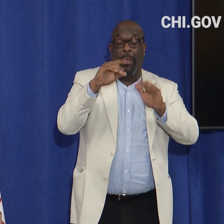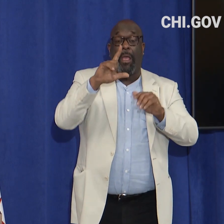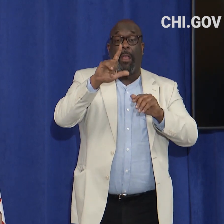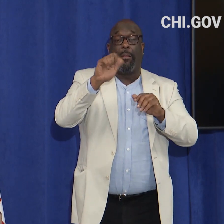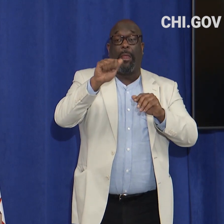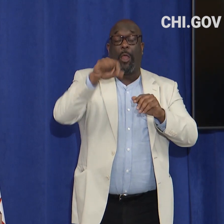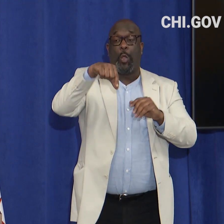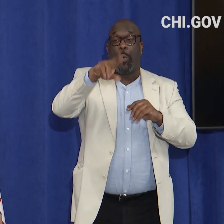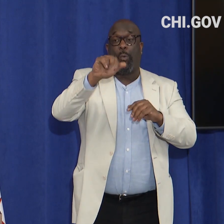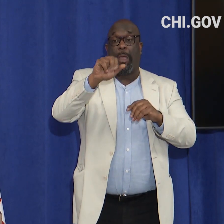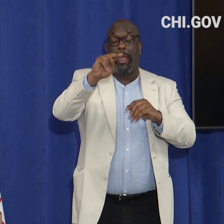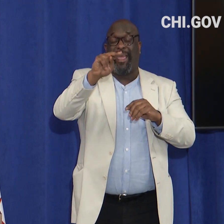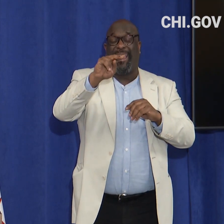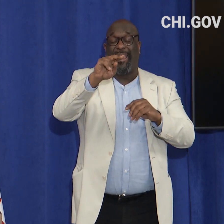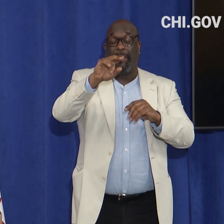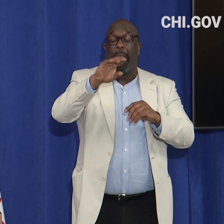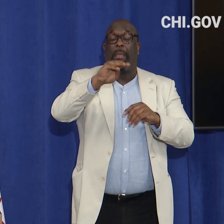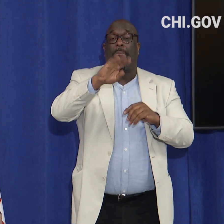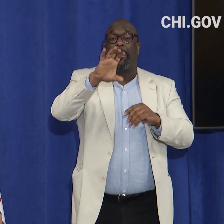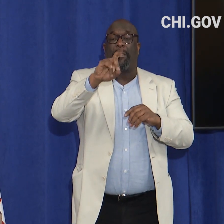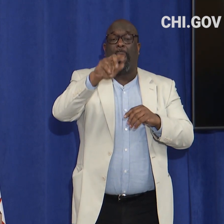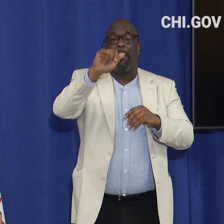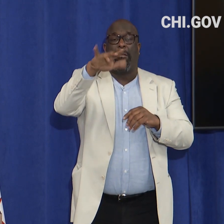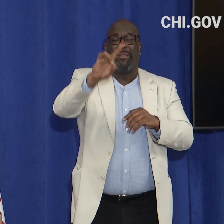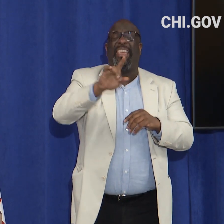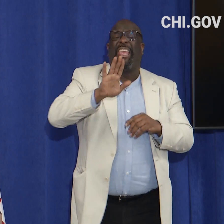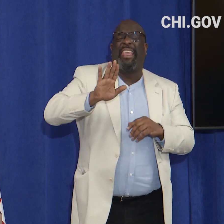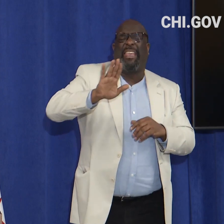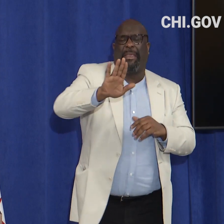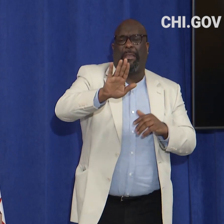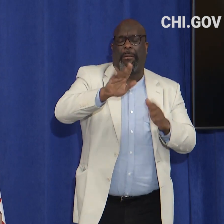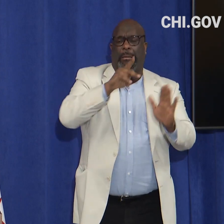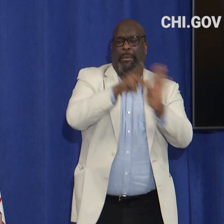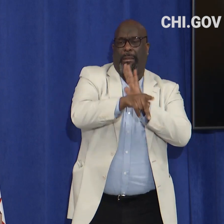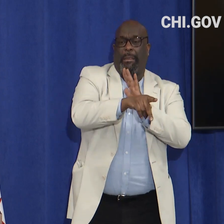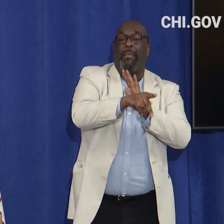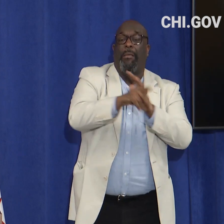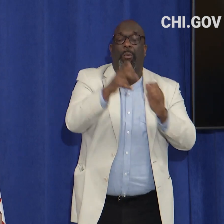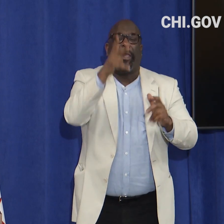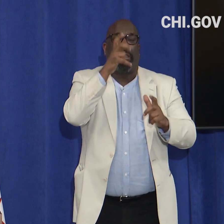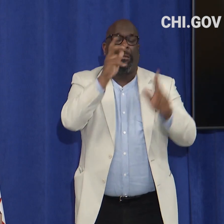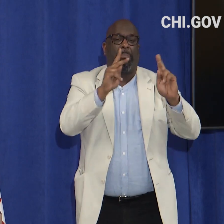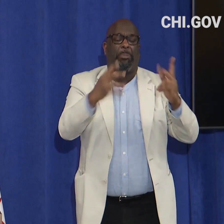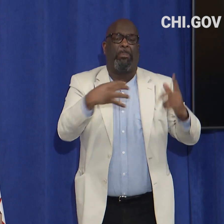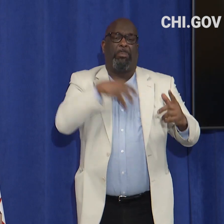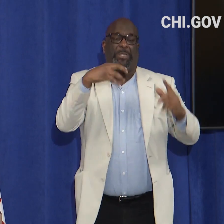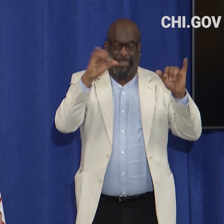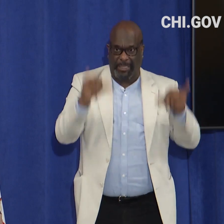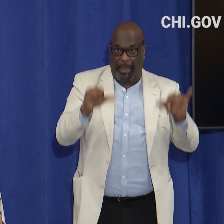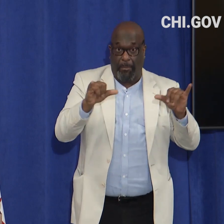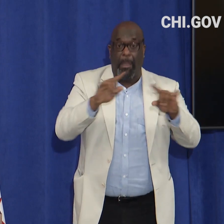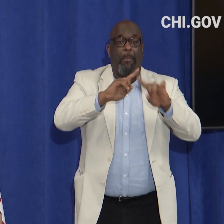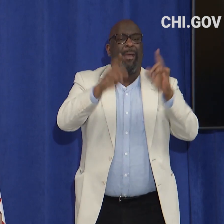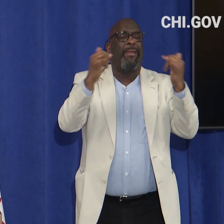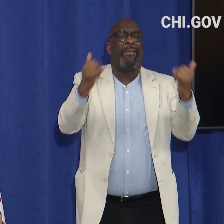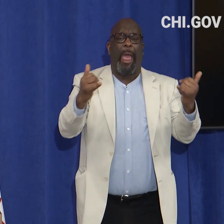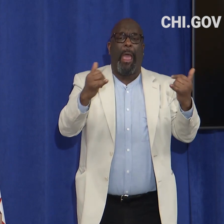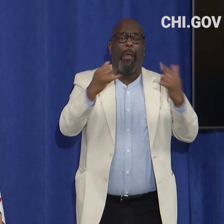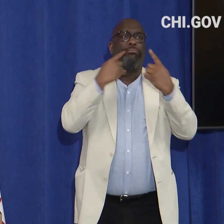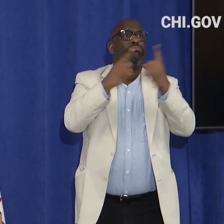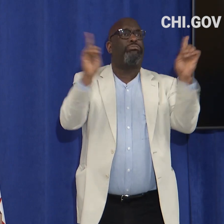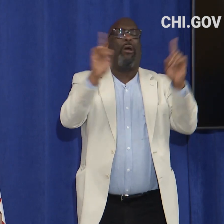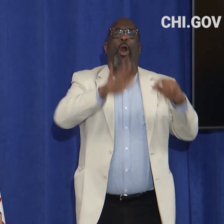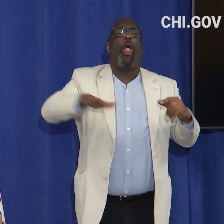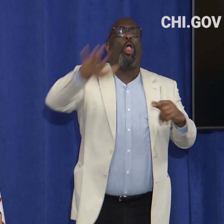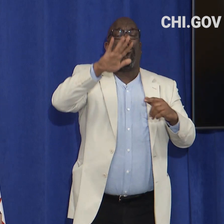by Jason Van Dyke, we heard a similar cry in our city. The difference now is we're hearing it really across the nation. But when I